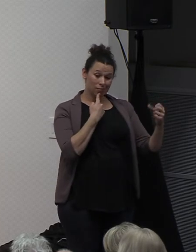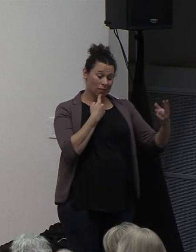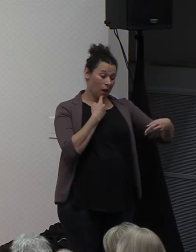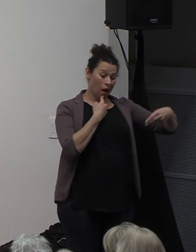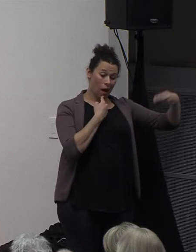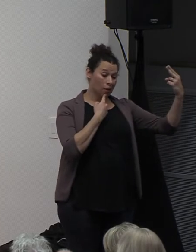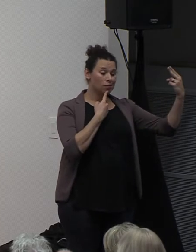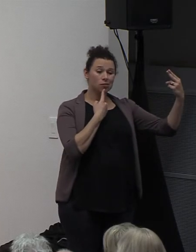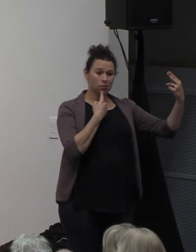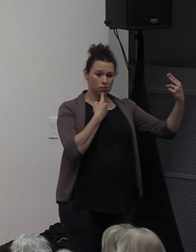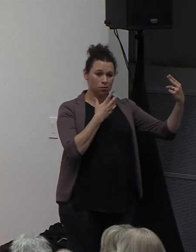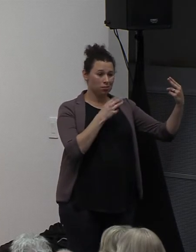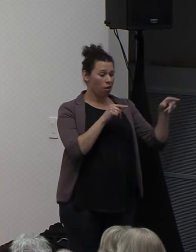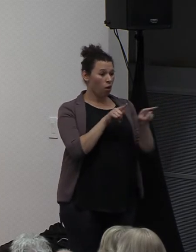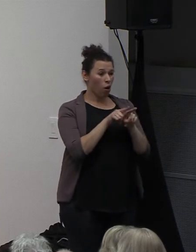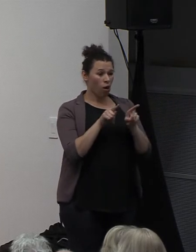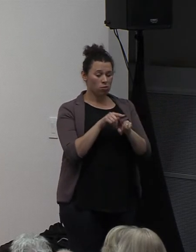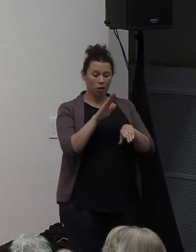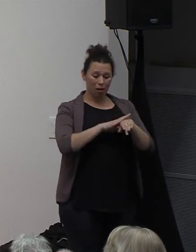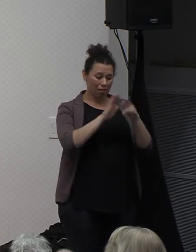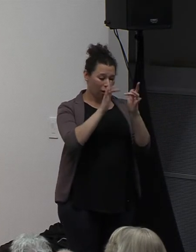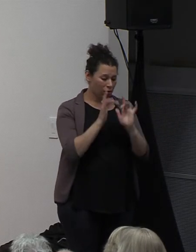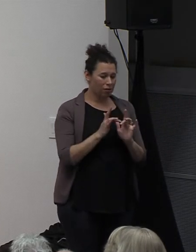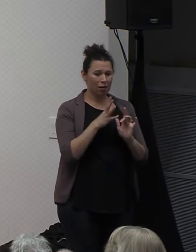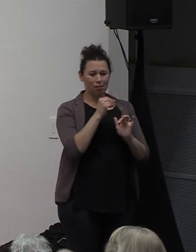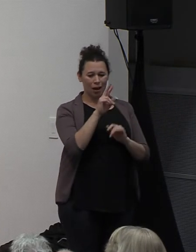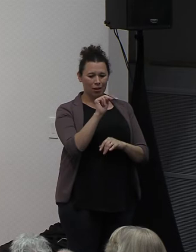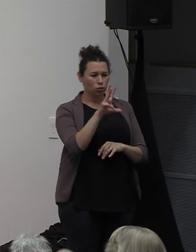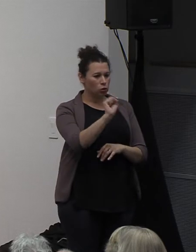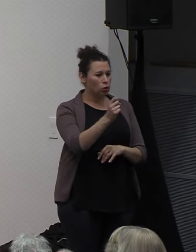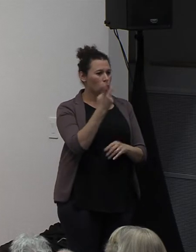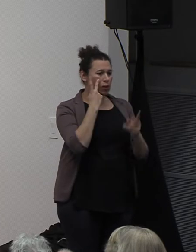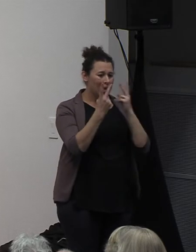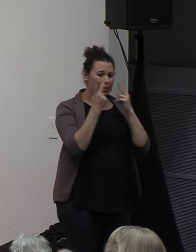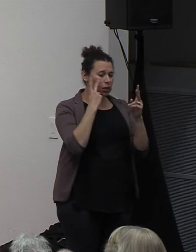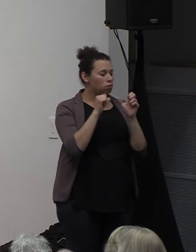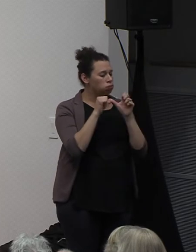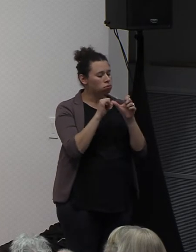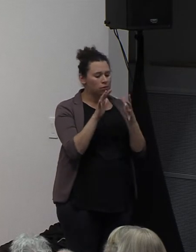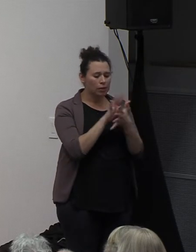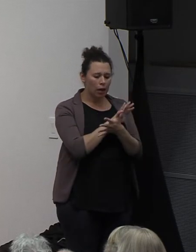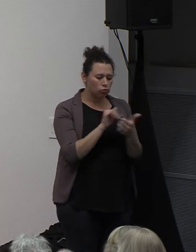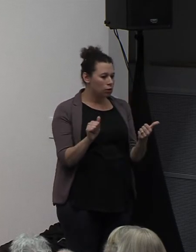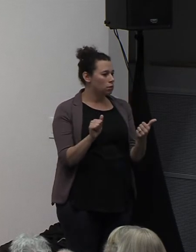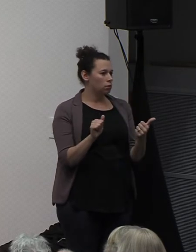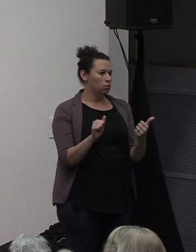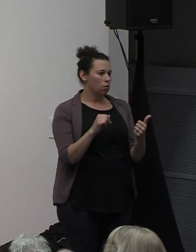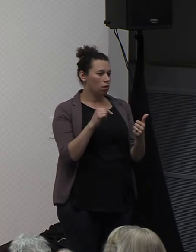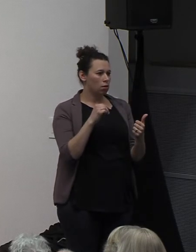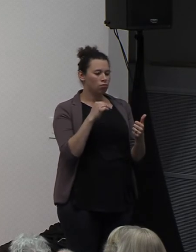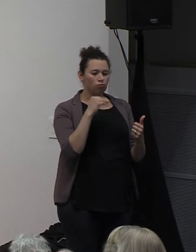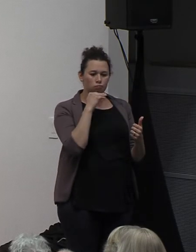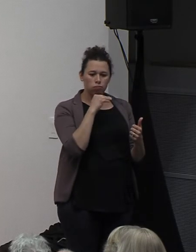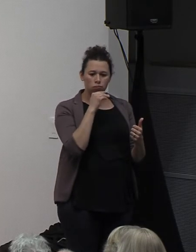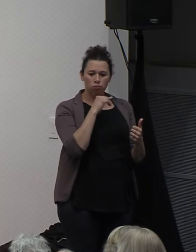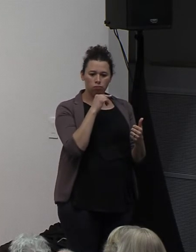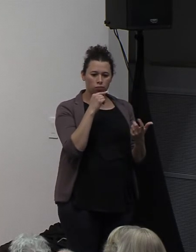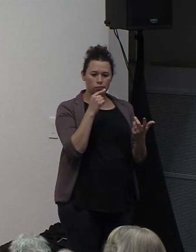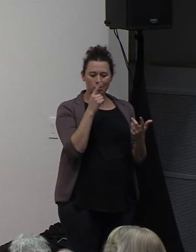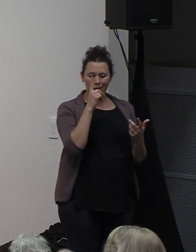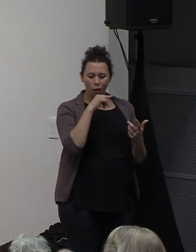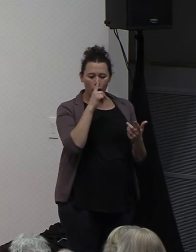worldwide, we see that dangerous stereotypes and falsehoods about Jews persist, as do diverse forms of